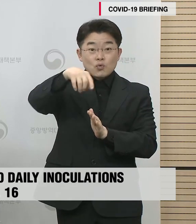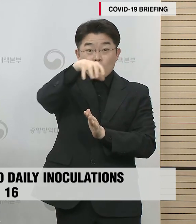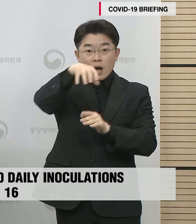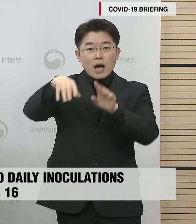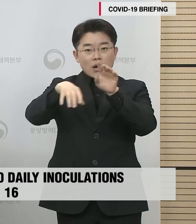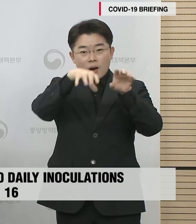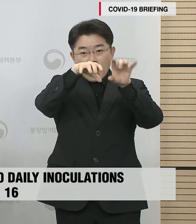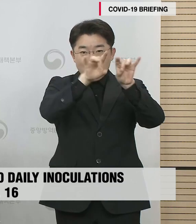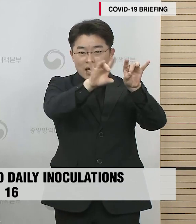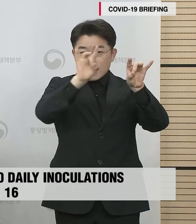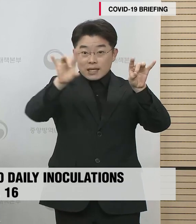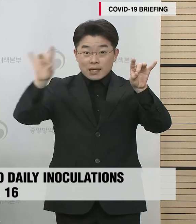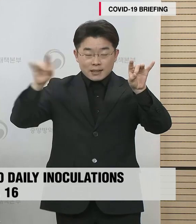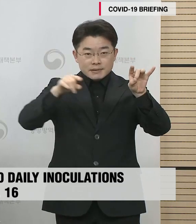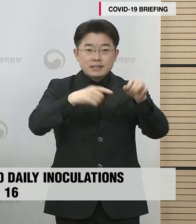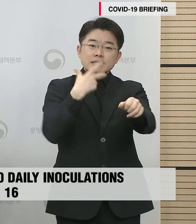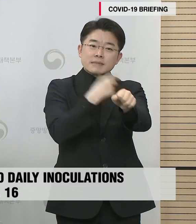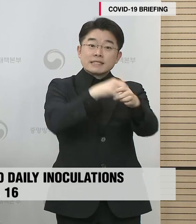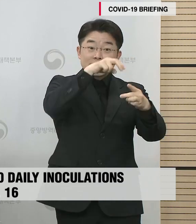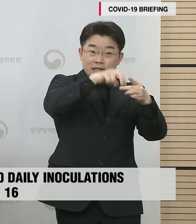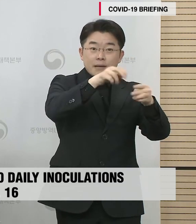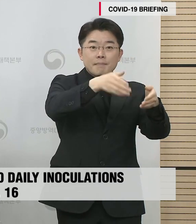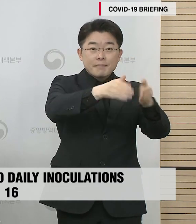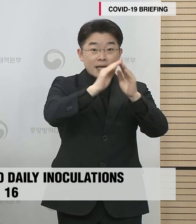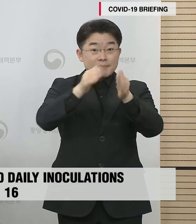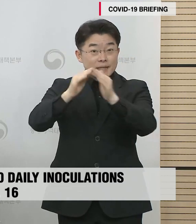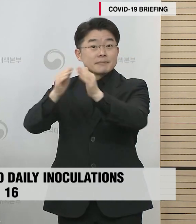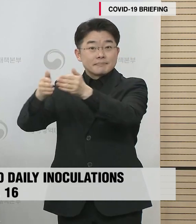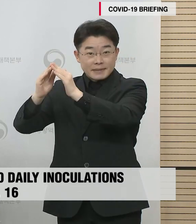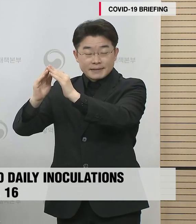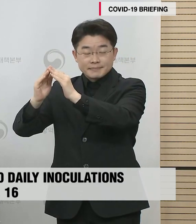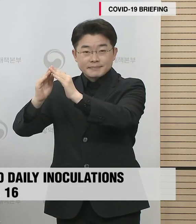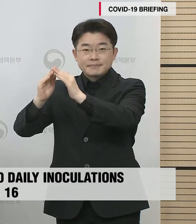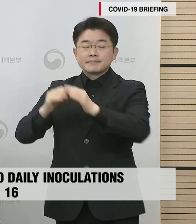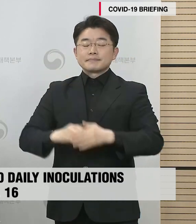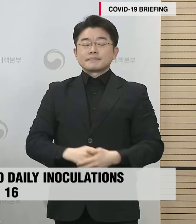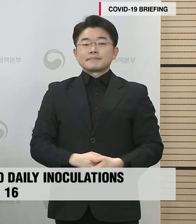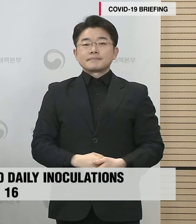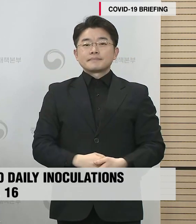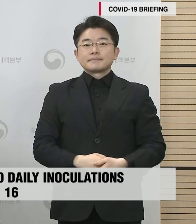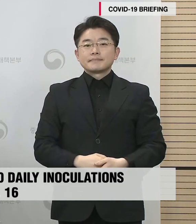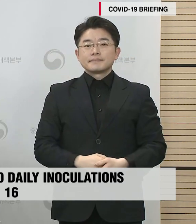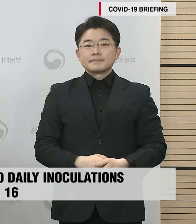of April, we believe that we will have at least one vaccination